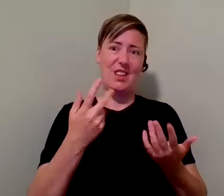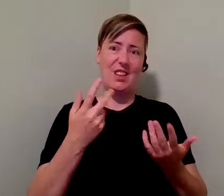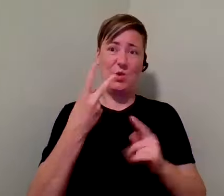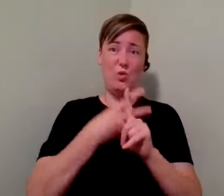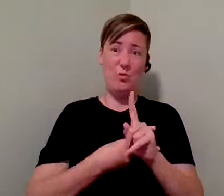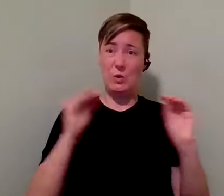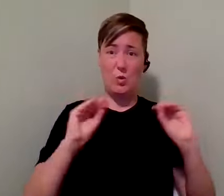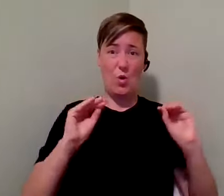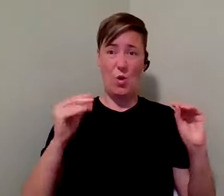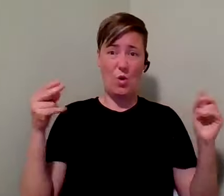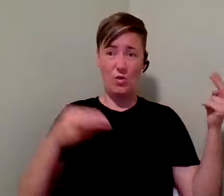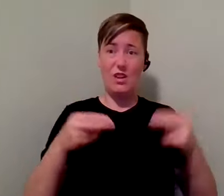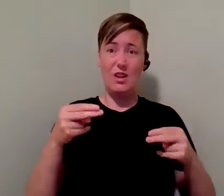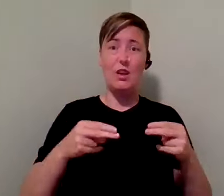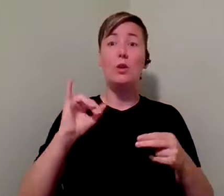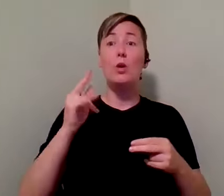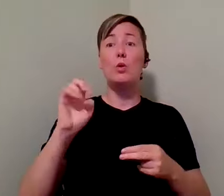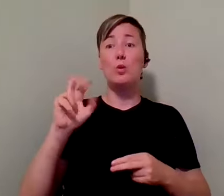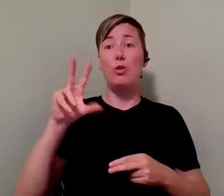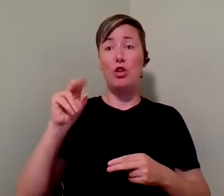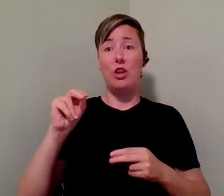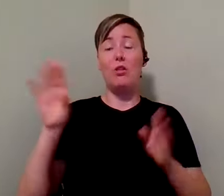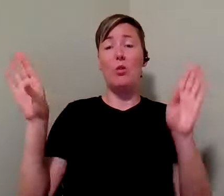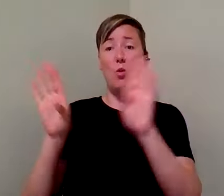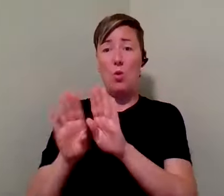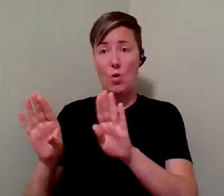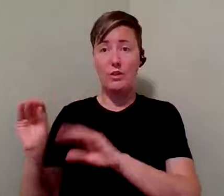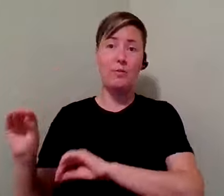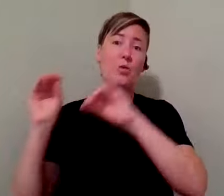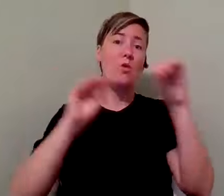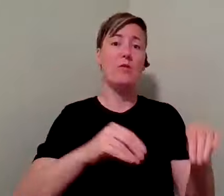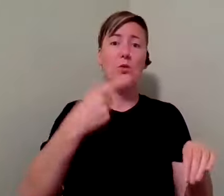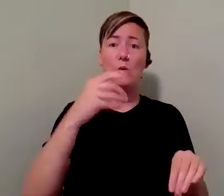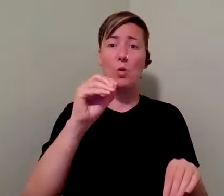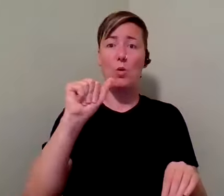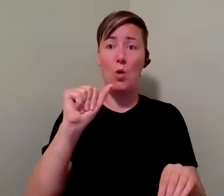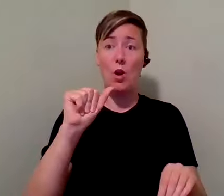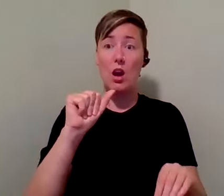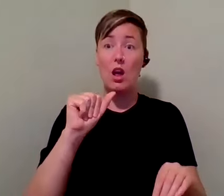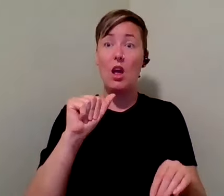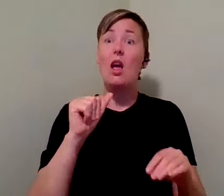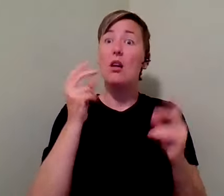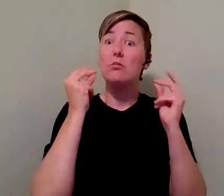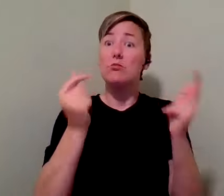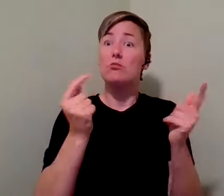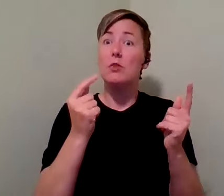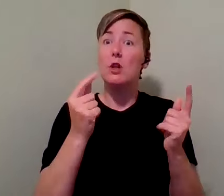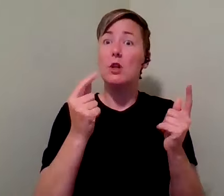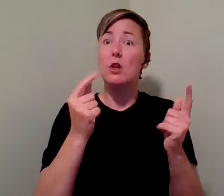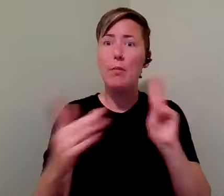30th and I relocated to Goa. And the moment I relocated to Goa, 2 people said, "Hey, we'd like to come to you." So I got outpatient. I